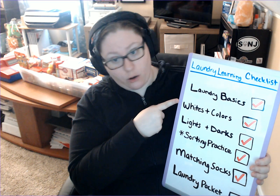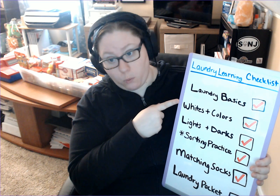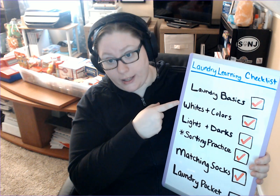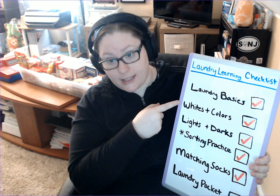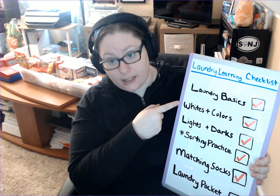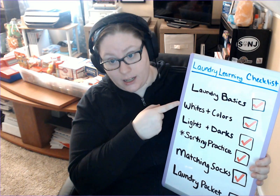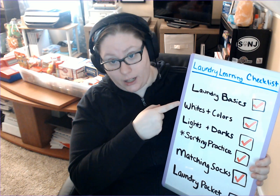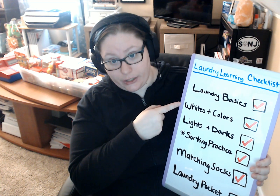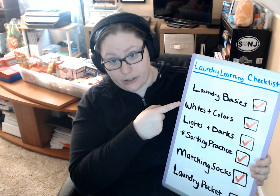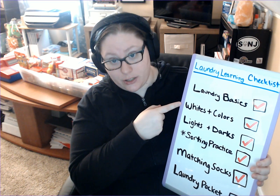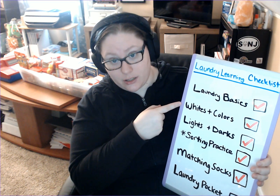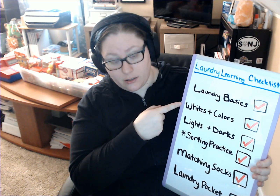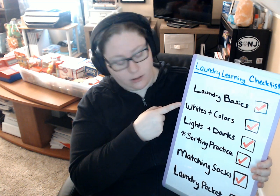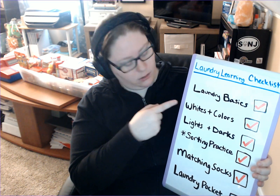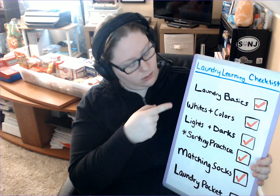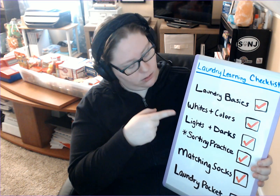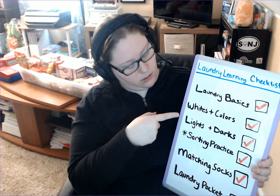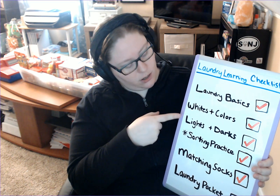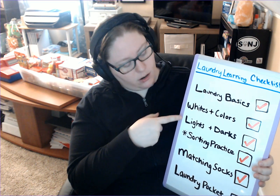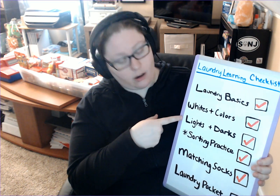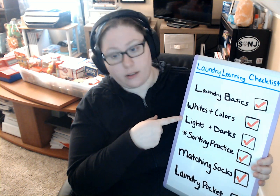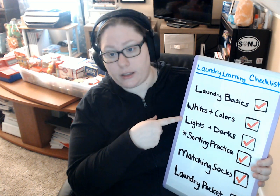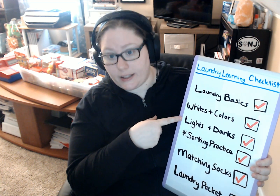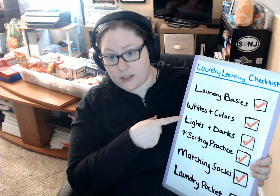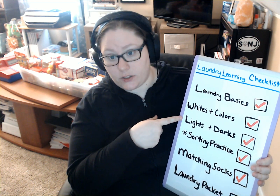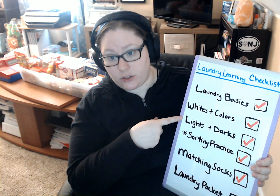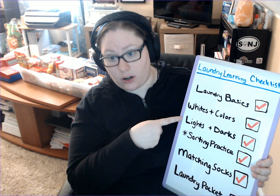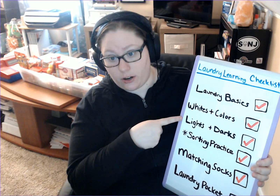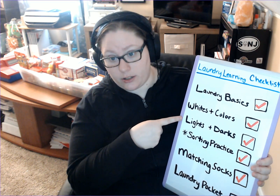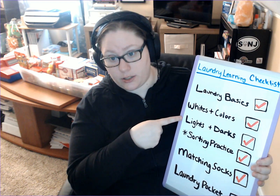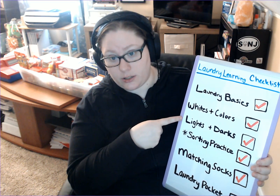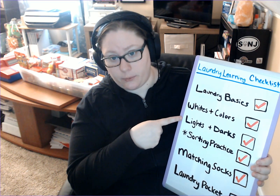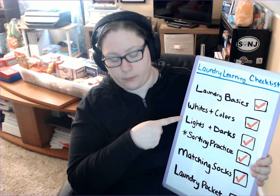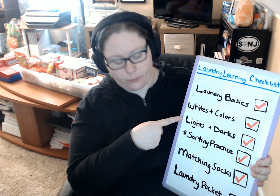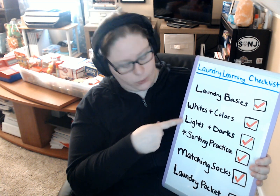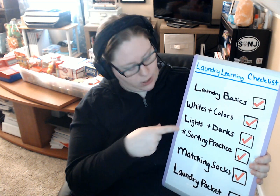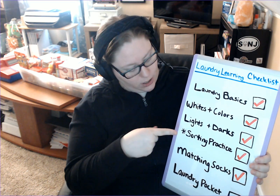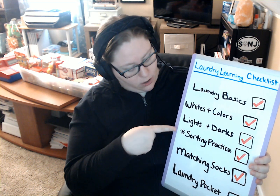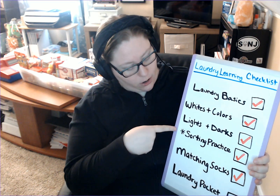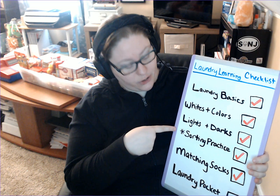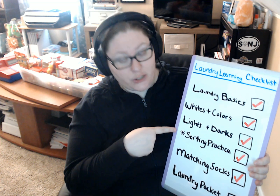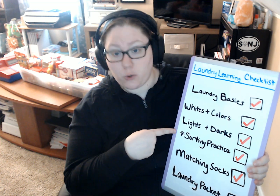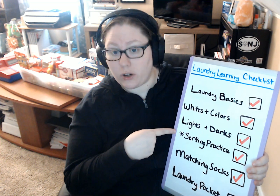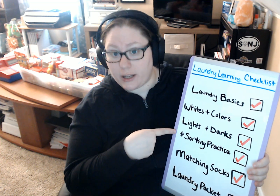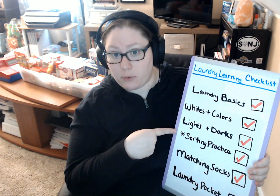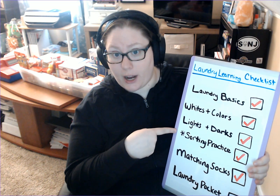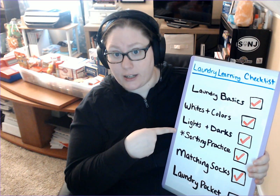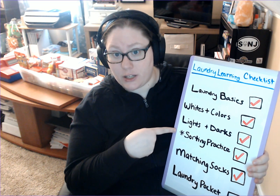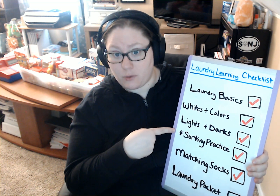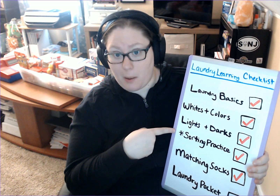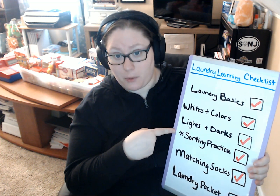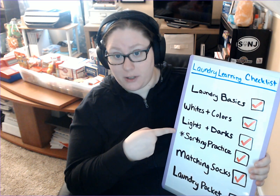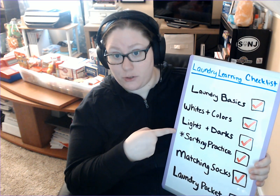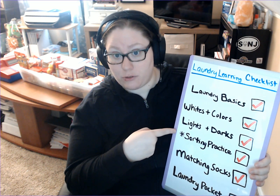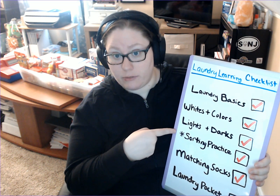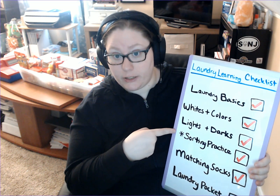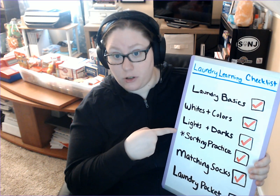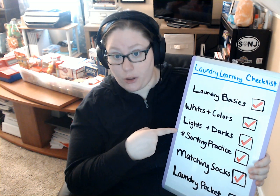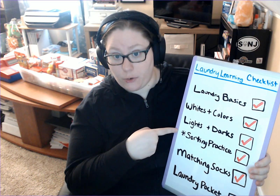and colors, our lights and darks, our sorting practice. Remember we used real clothes to